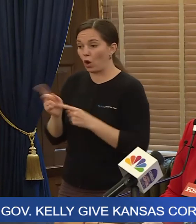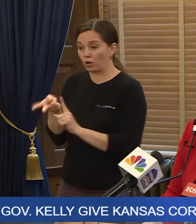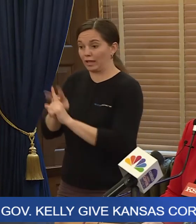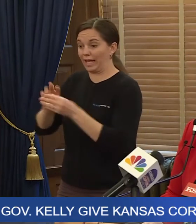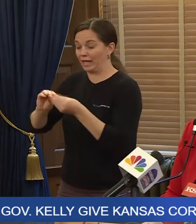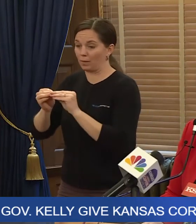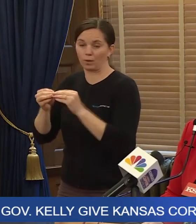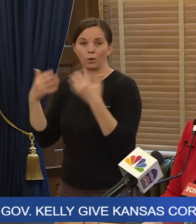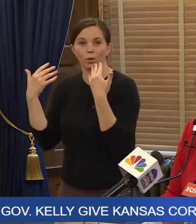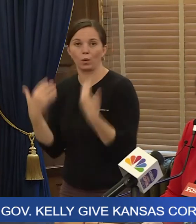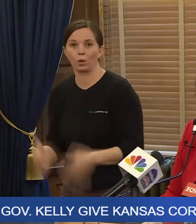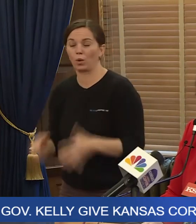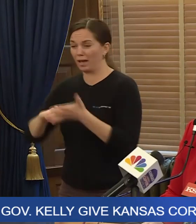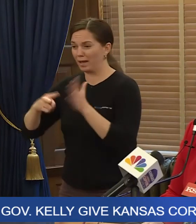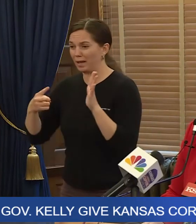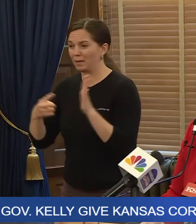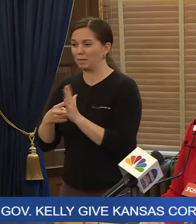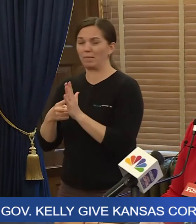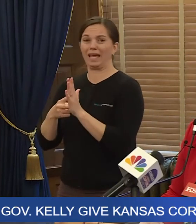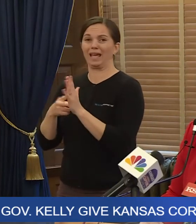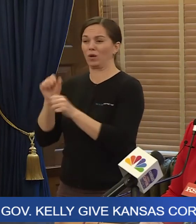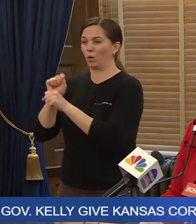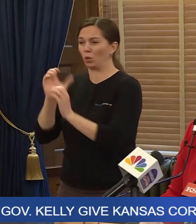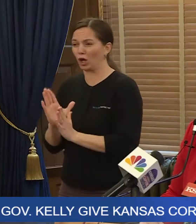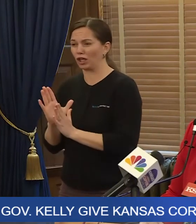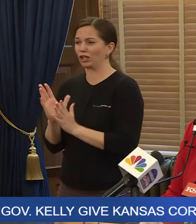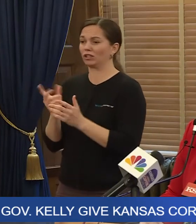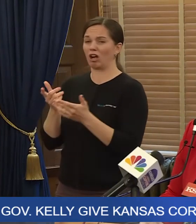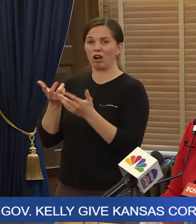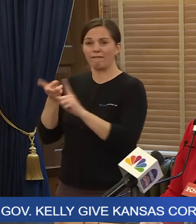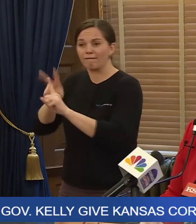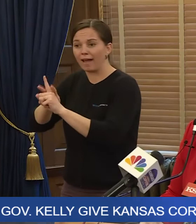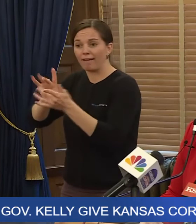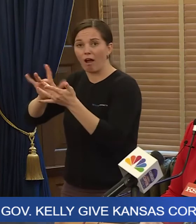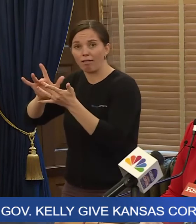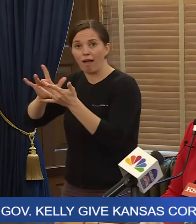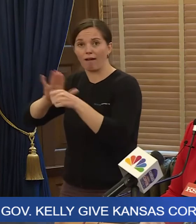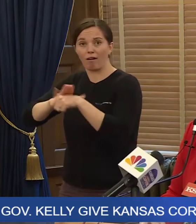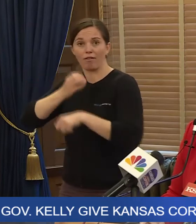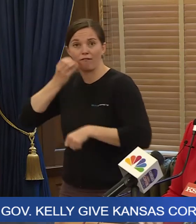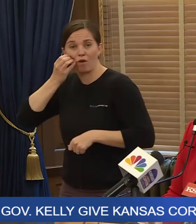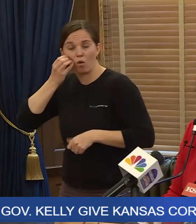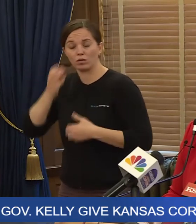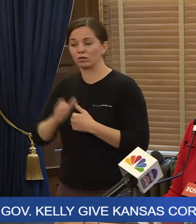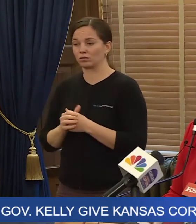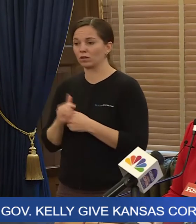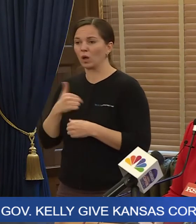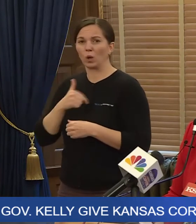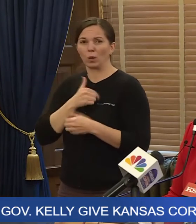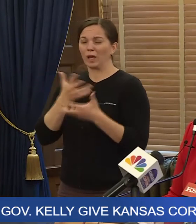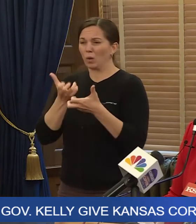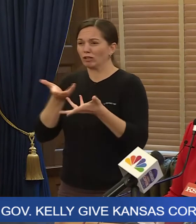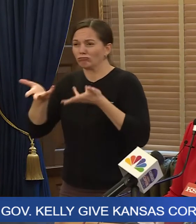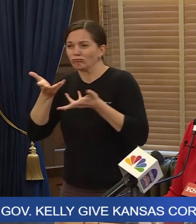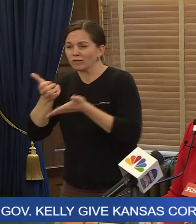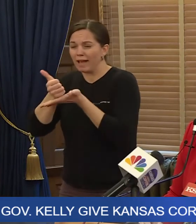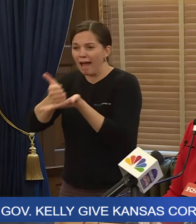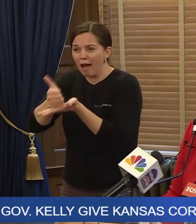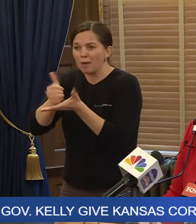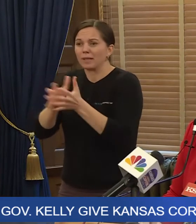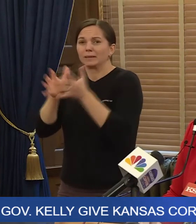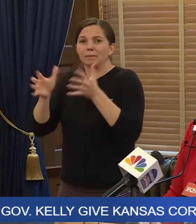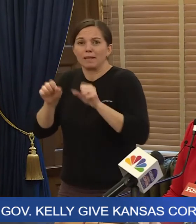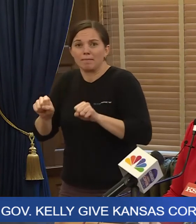numbers represent hard-working Kansans filing online and on the phone. And we are working hard to serve as many Kansans as we can every